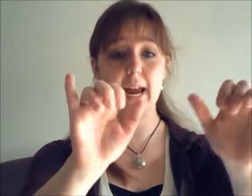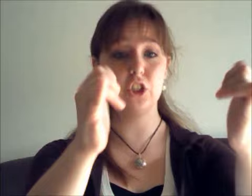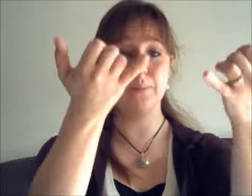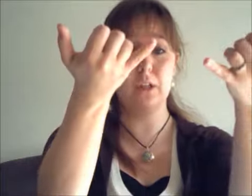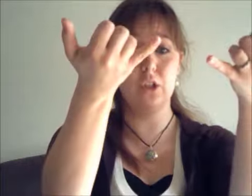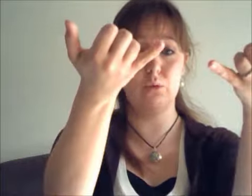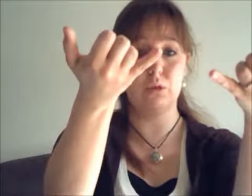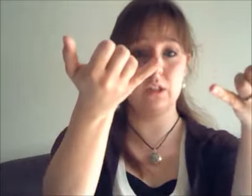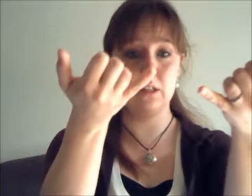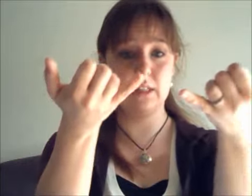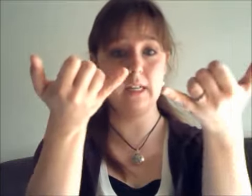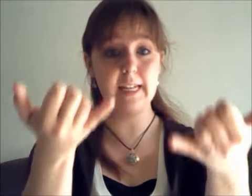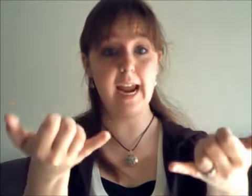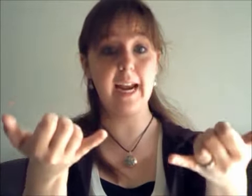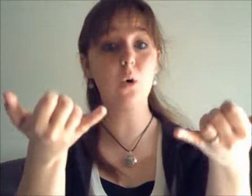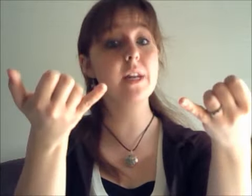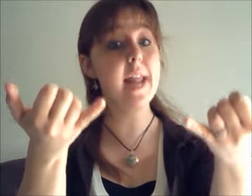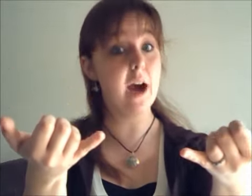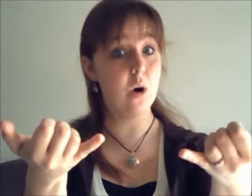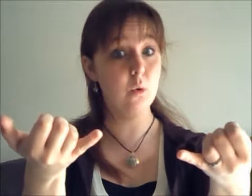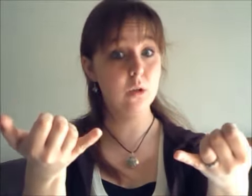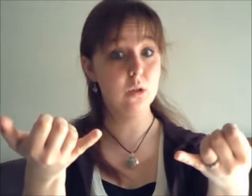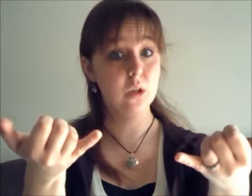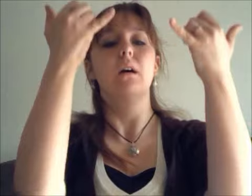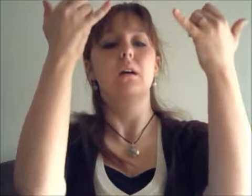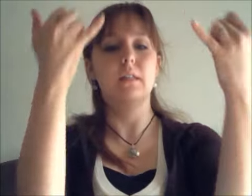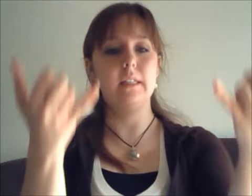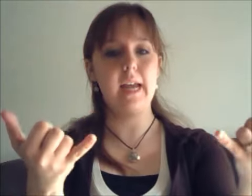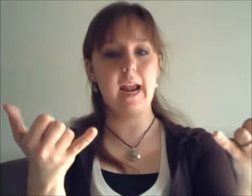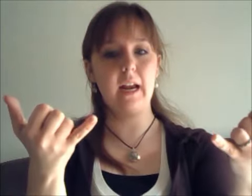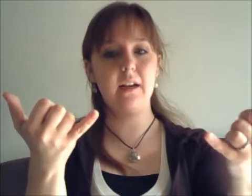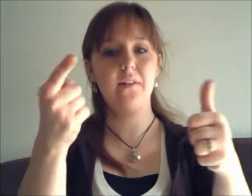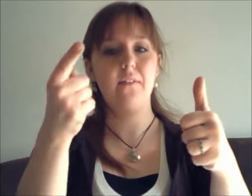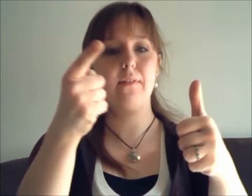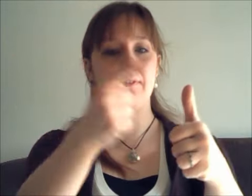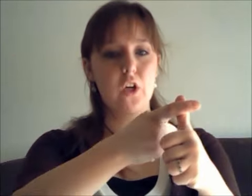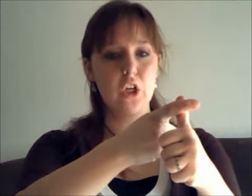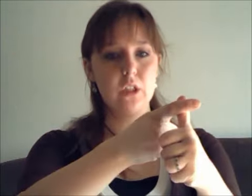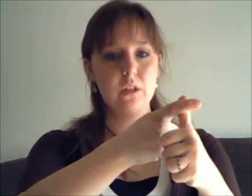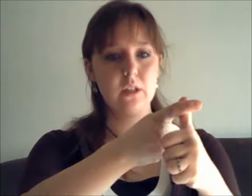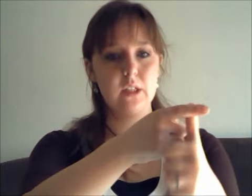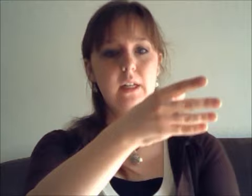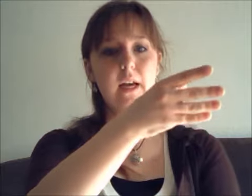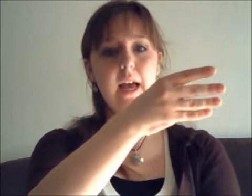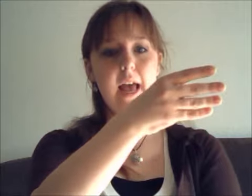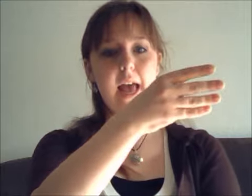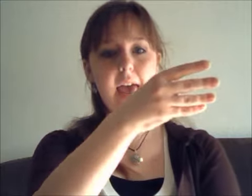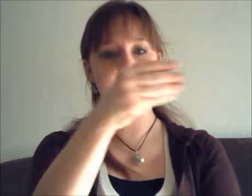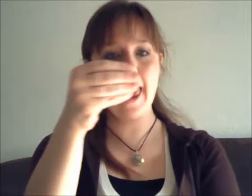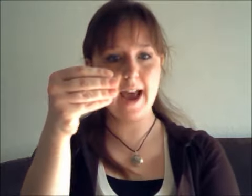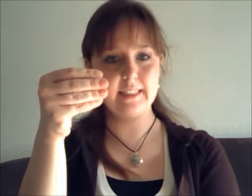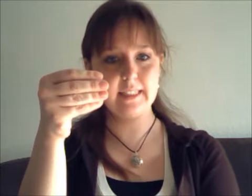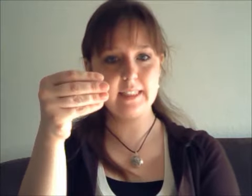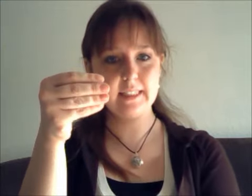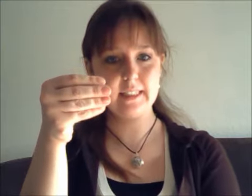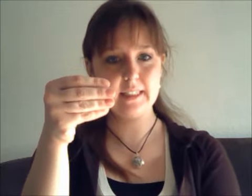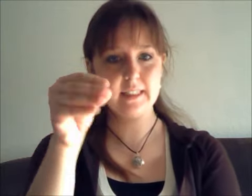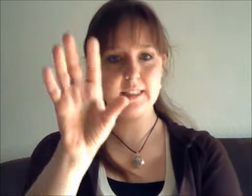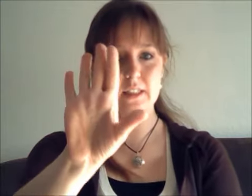shape. You're going to do today or now. Today, first, and.